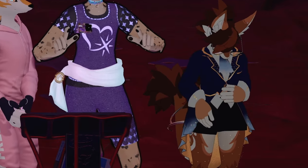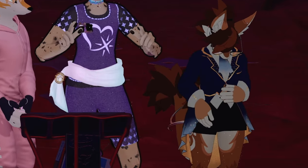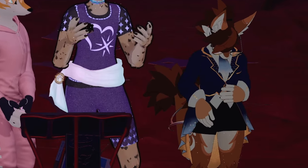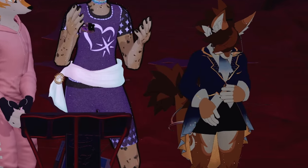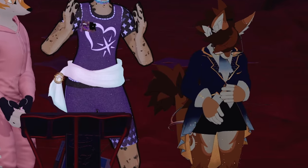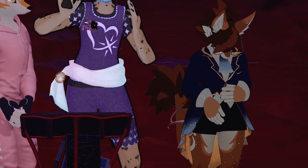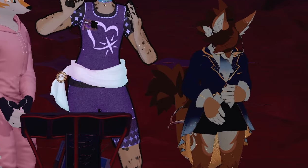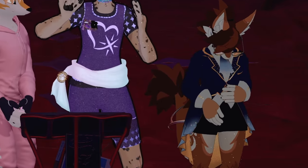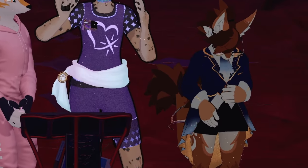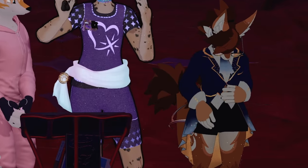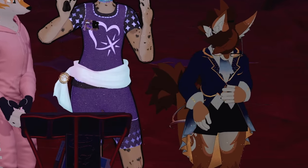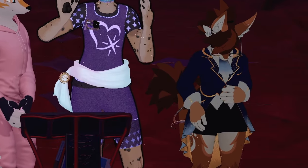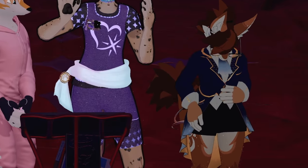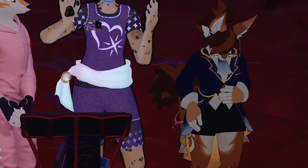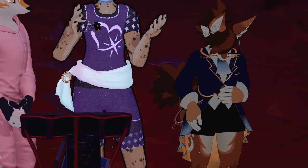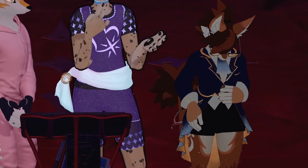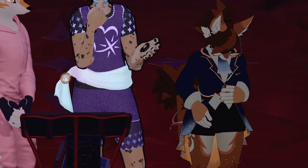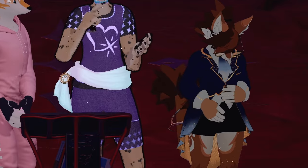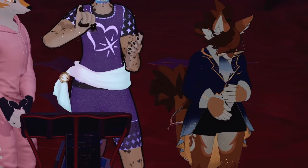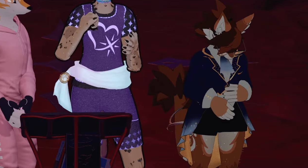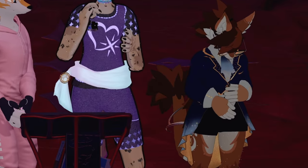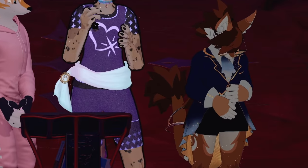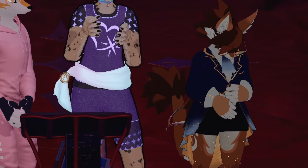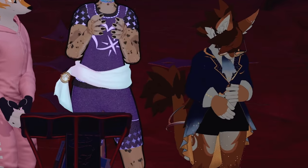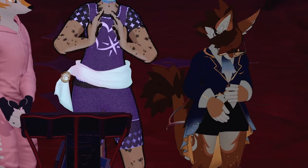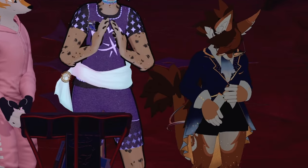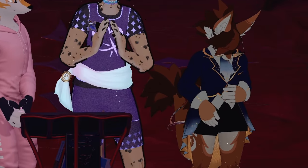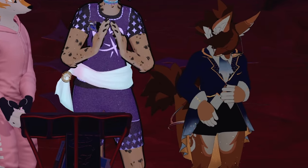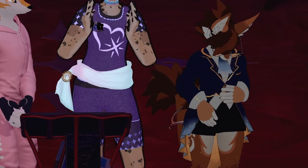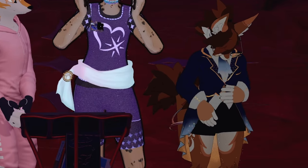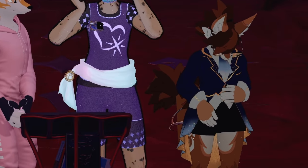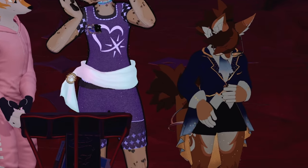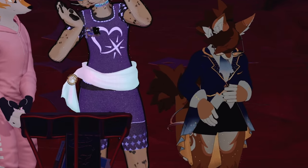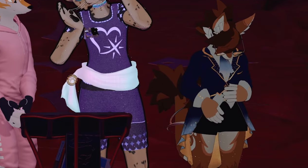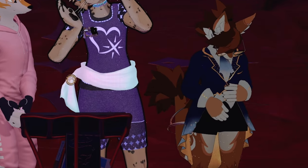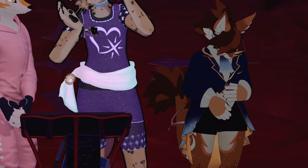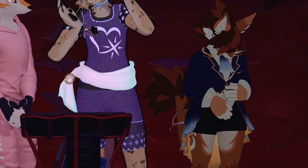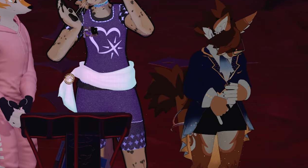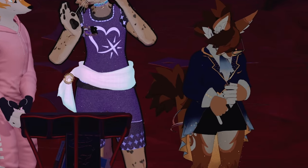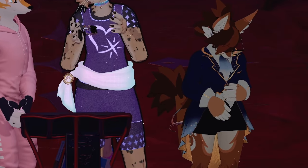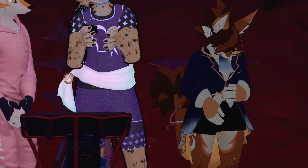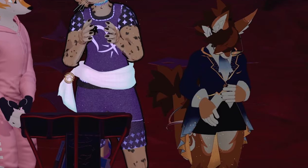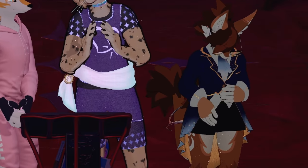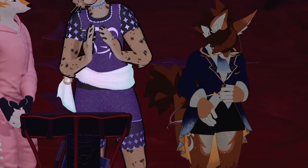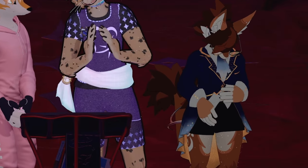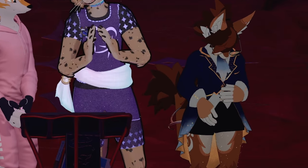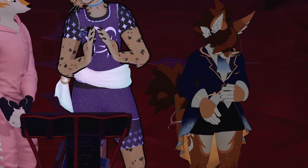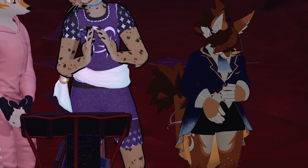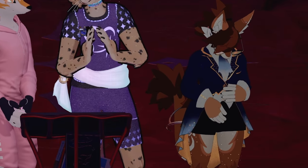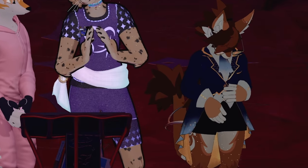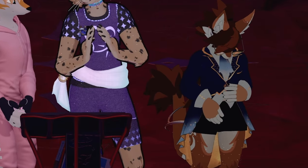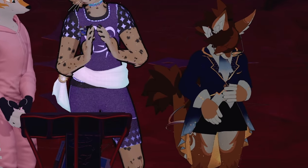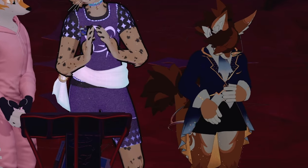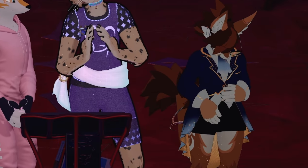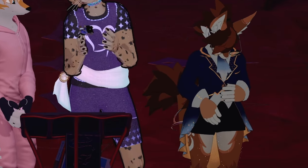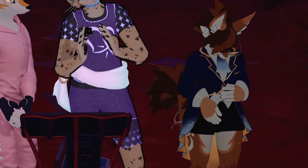instead, we use body language to convey those expressions as best we can. For example, if you're asking a question, instead of doing the